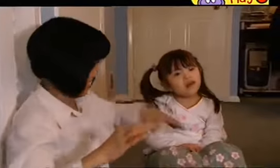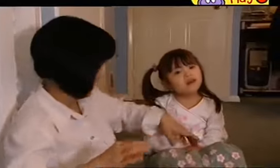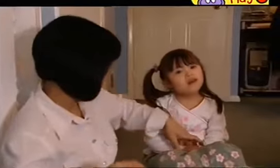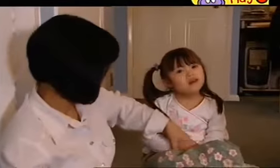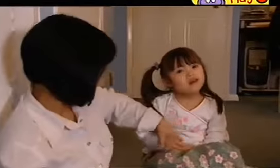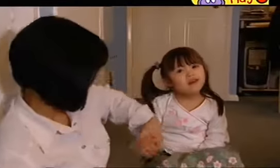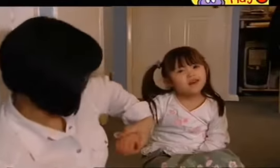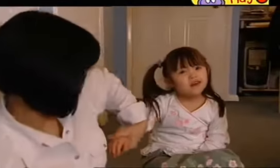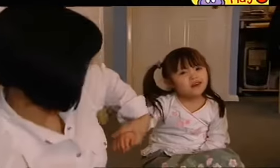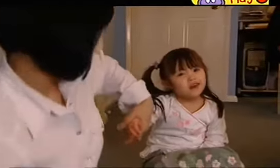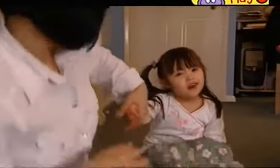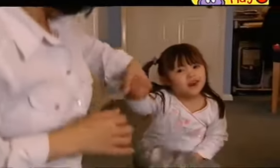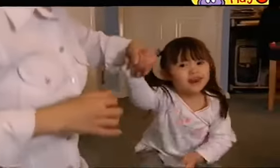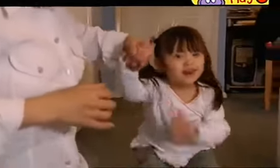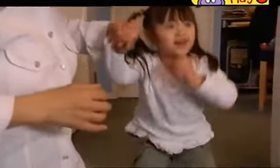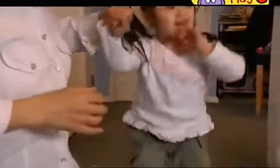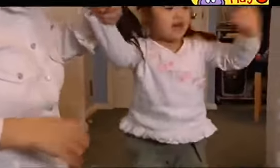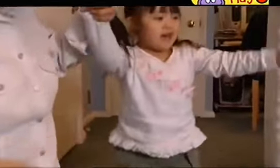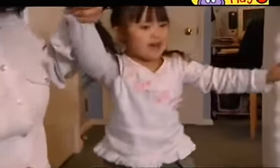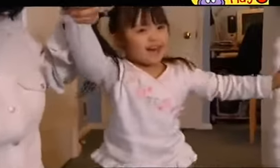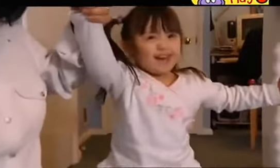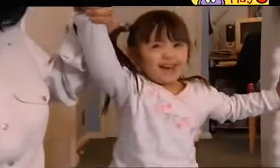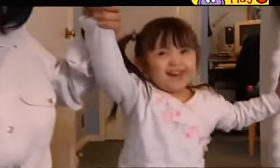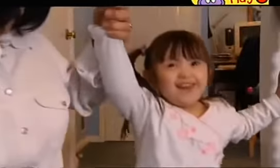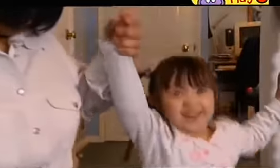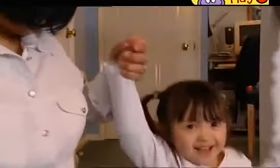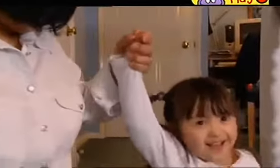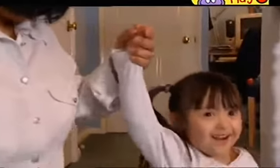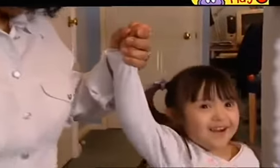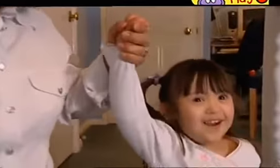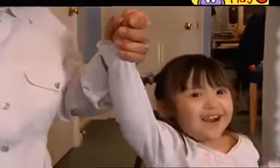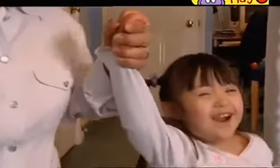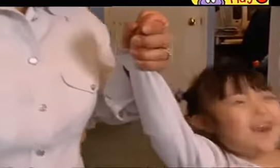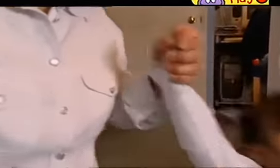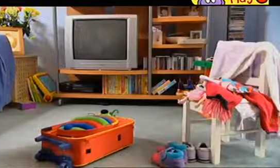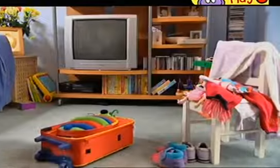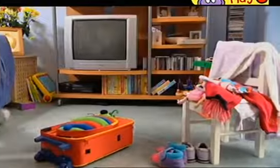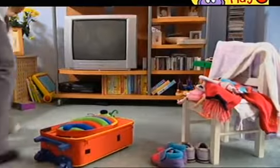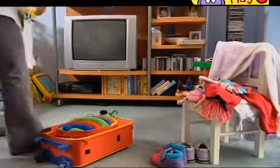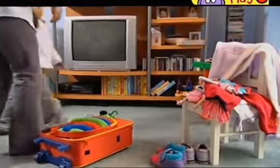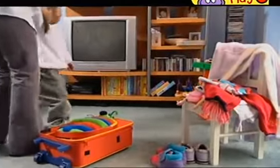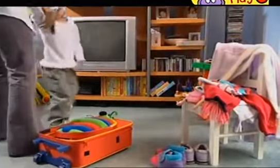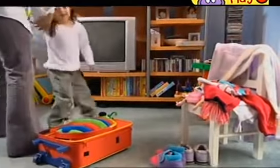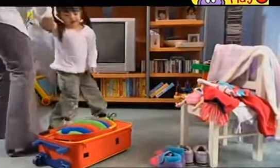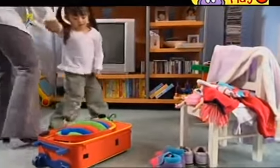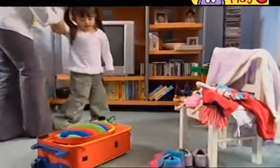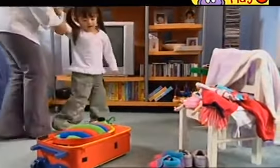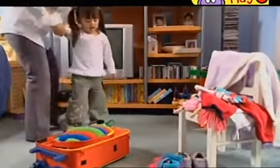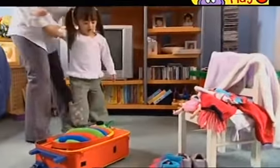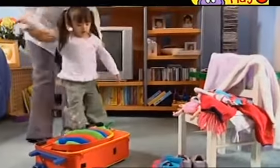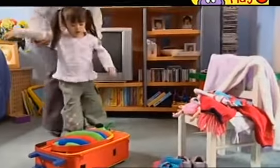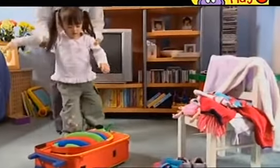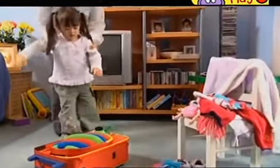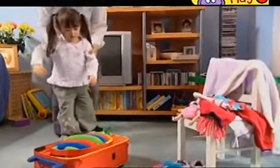And this is Livy May's mum. Livy May is busy today. She is going to stay at her